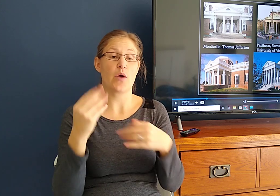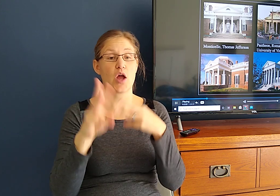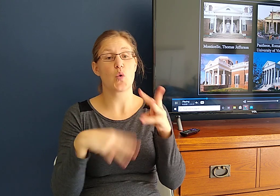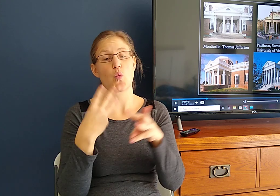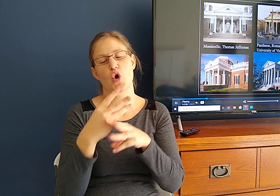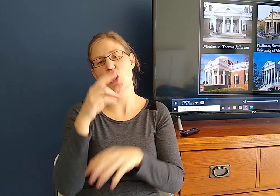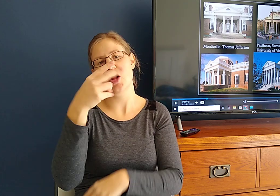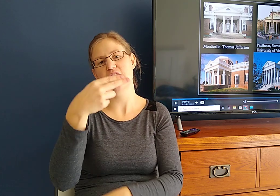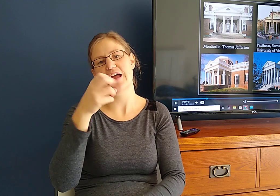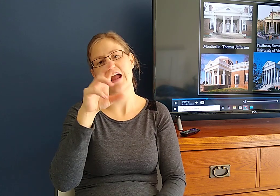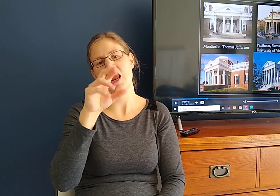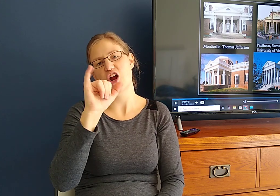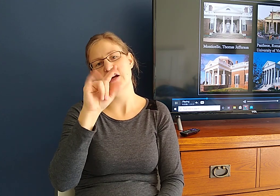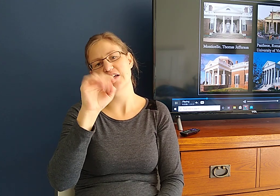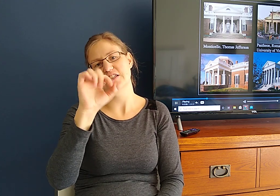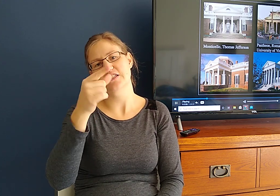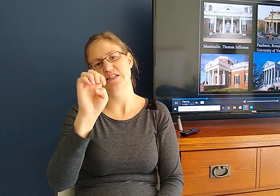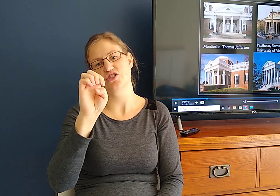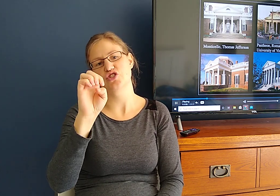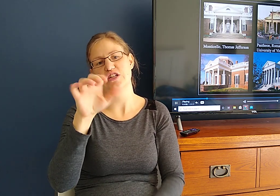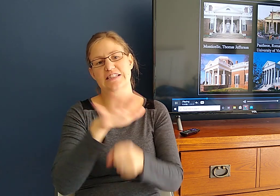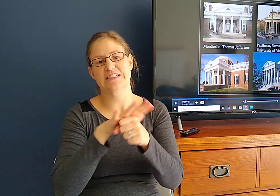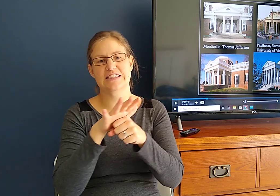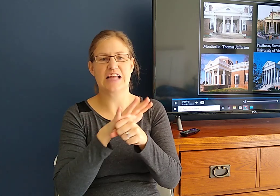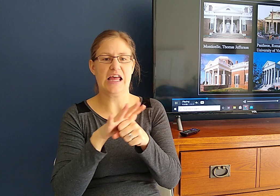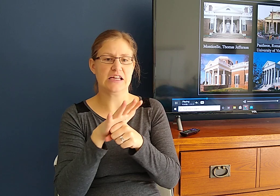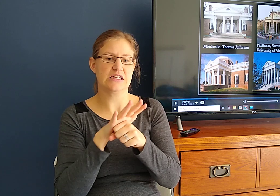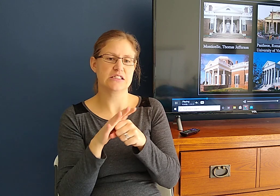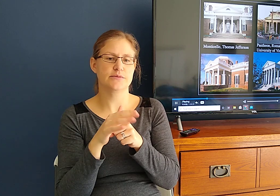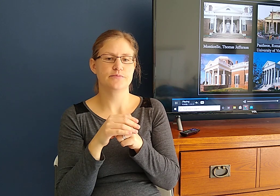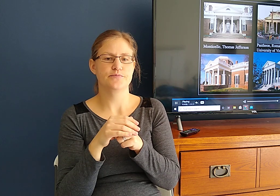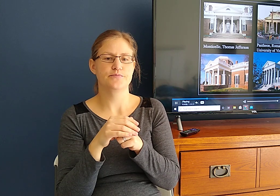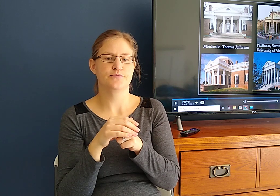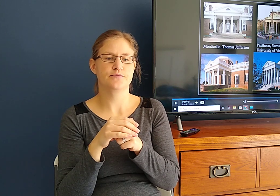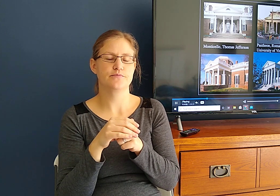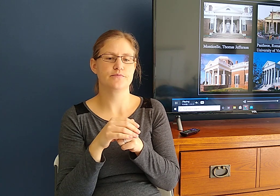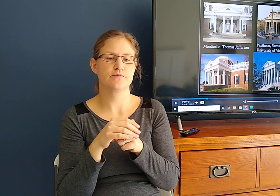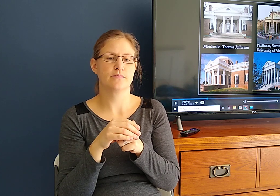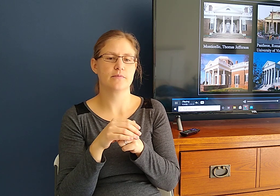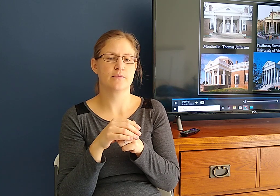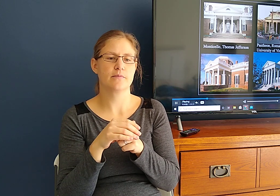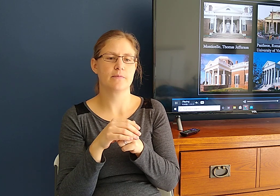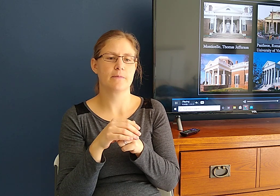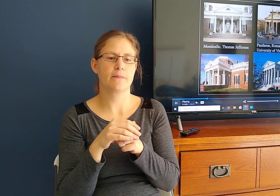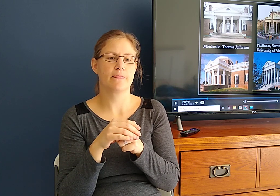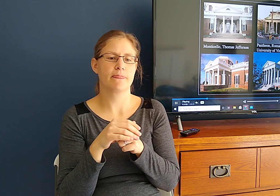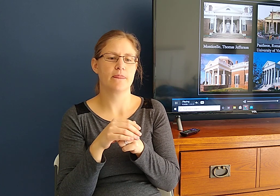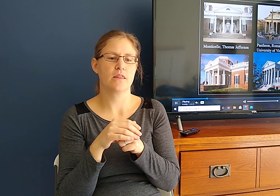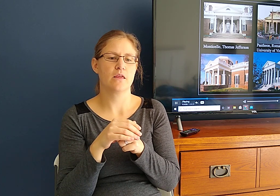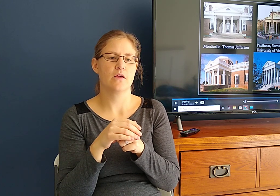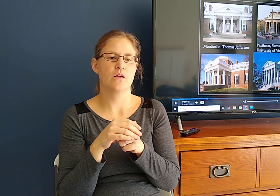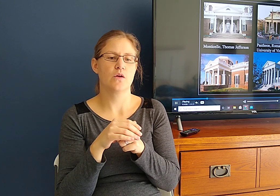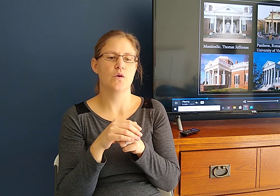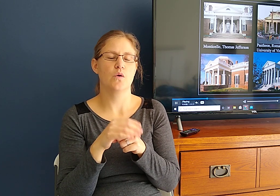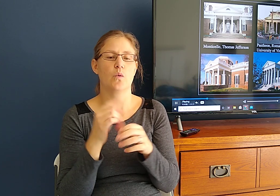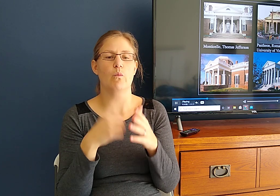Site, UNESCO, and then what's mentionable about this is that